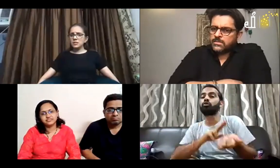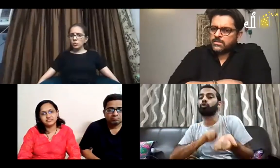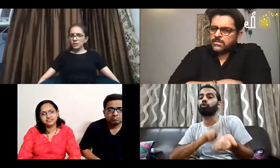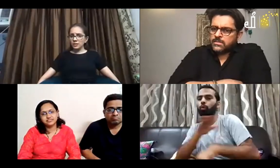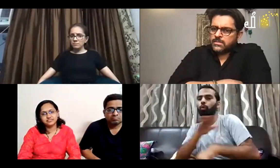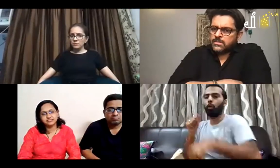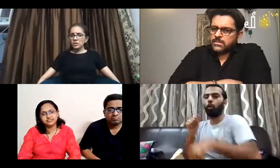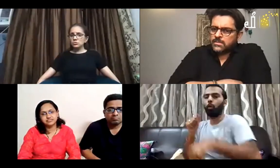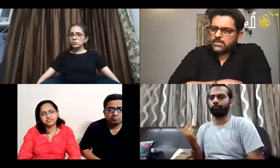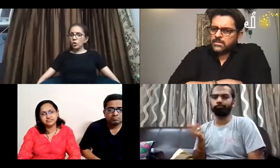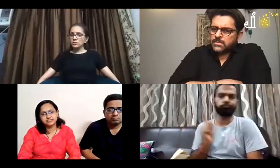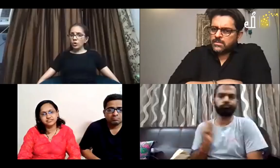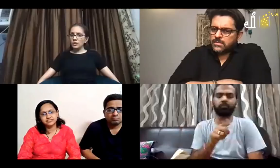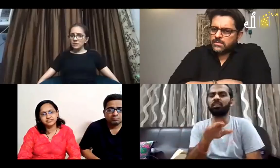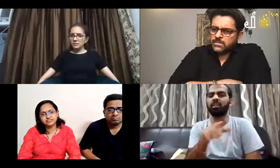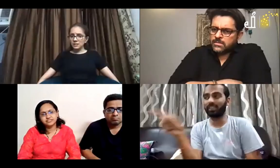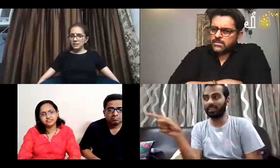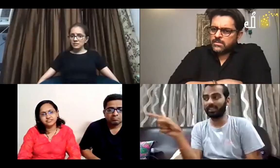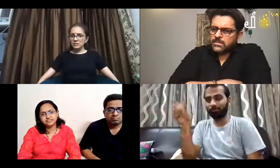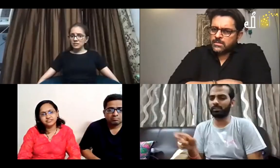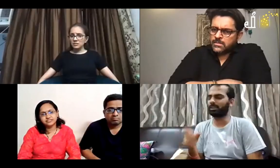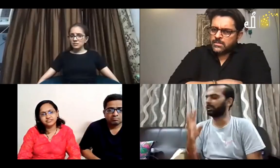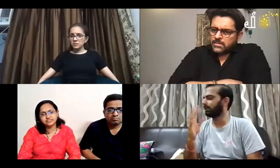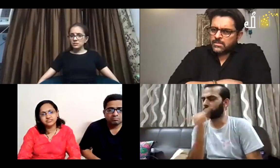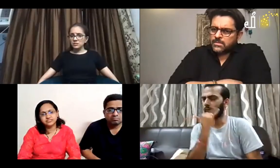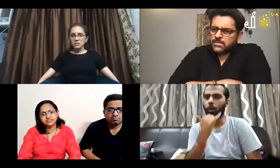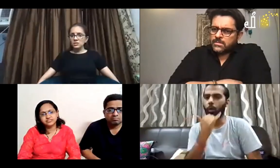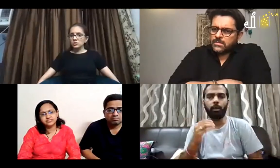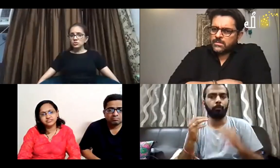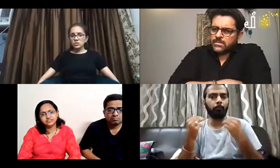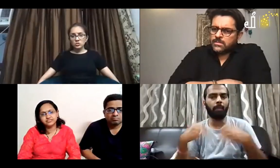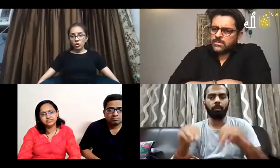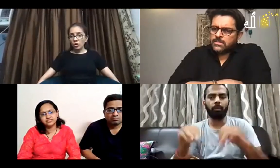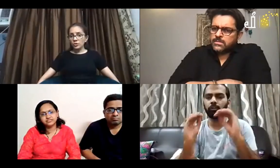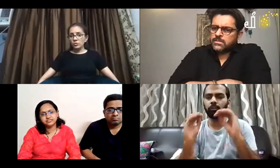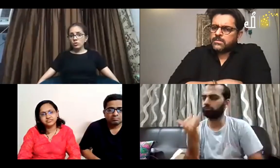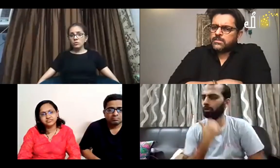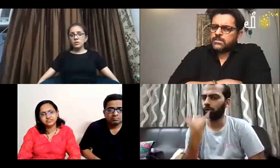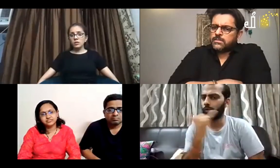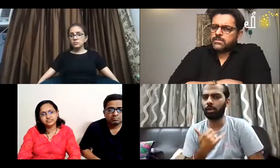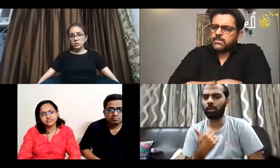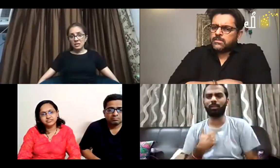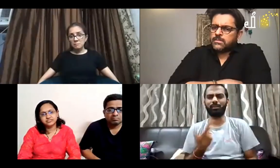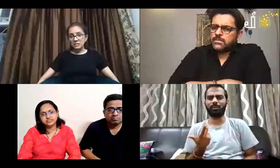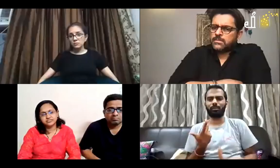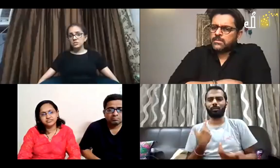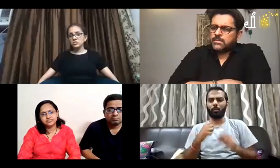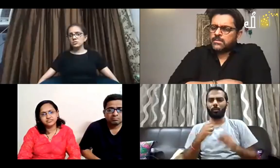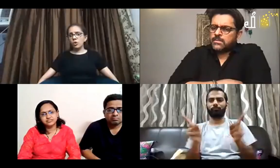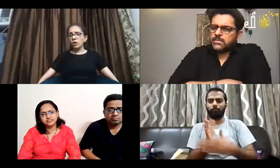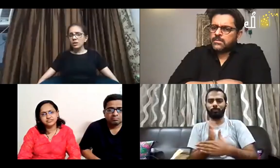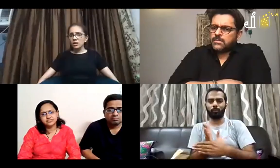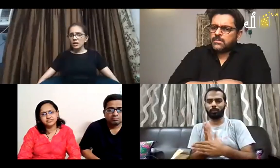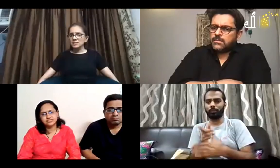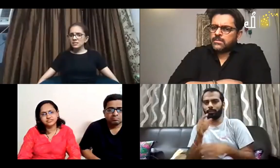was like, okay. So the doctor called me inside and said, Ki, this person, she's wrong, her method of teaching is